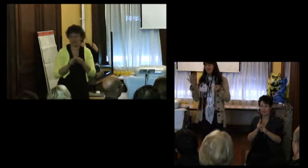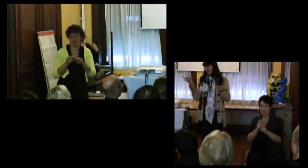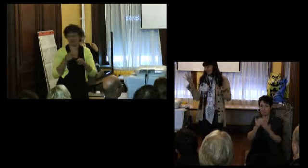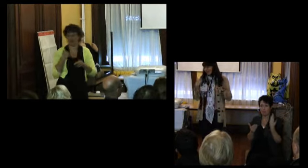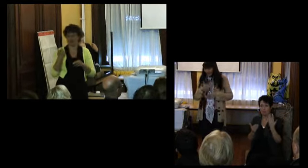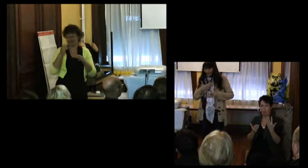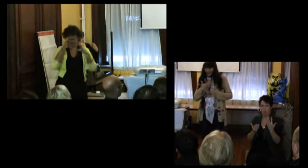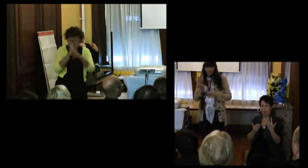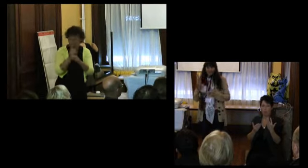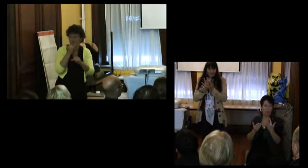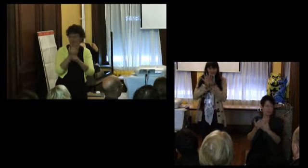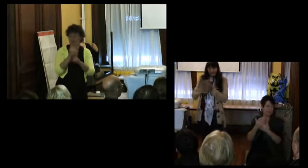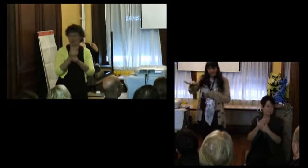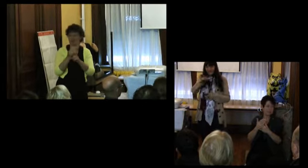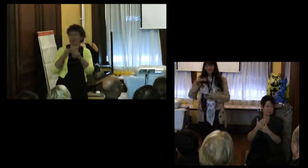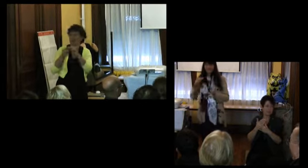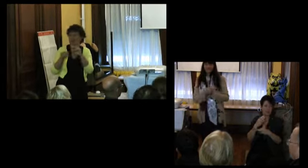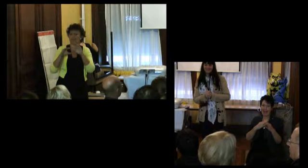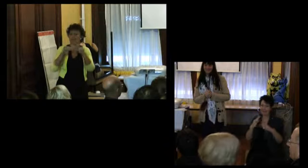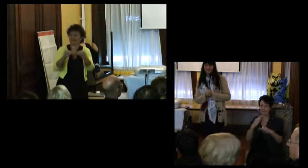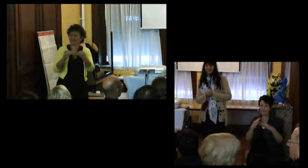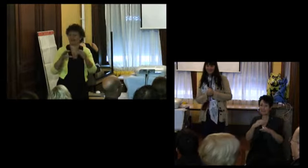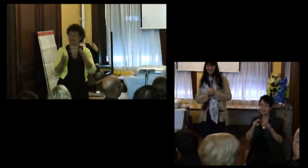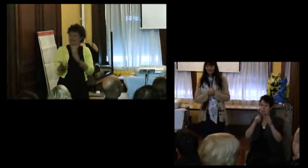now. So I'm very happy